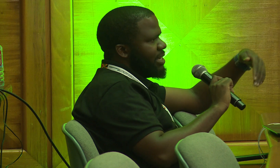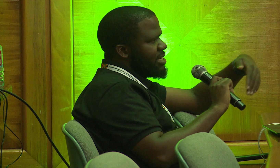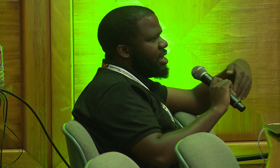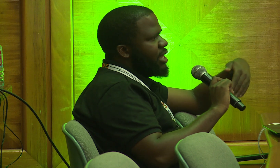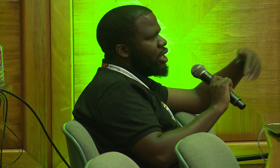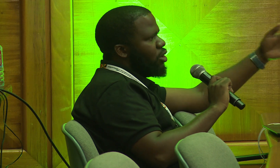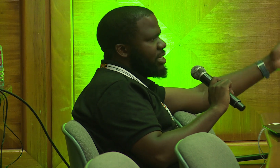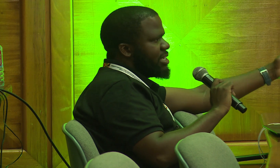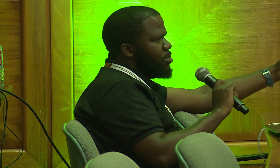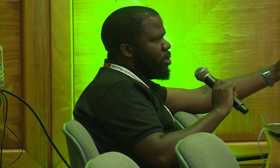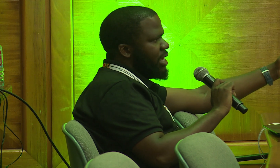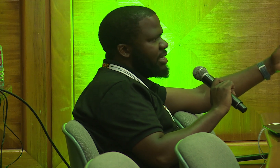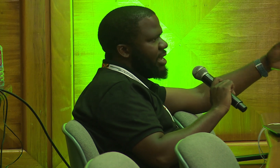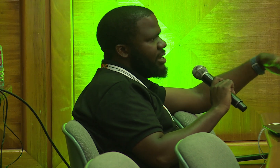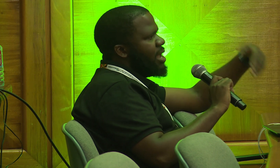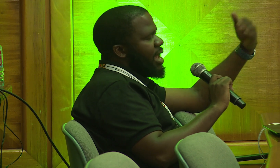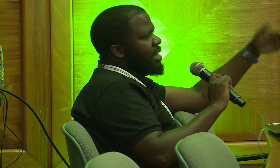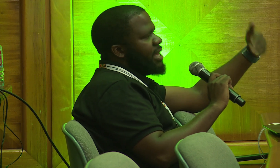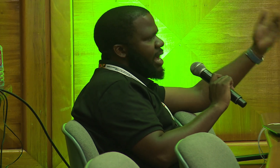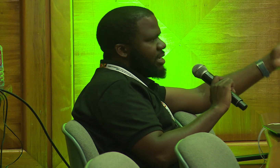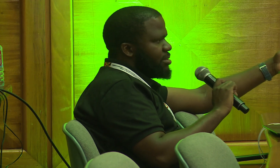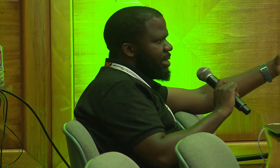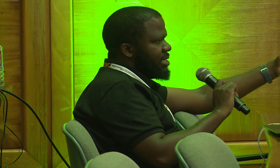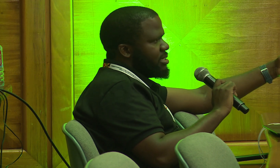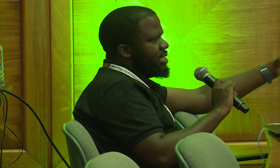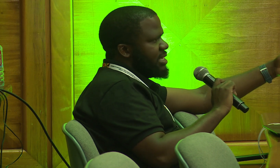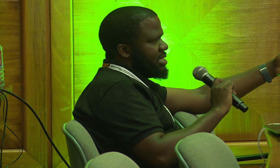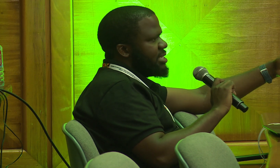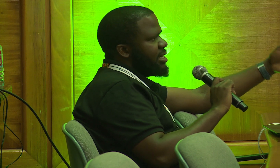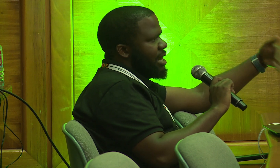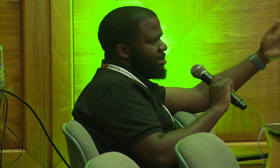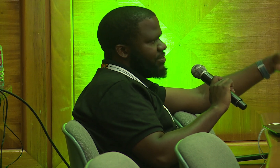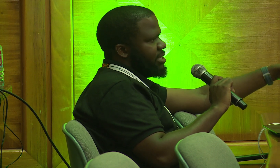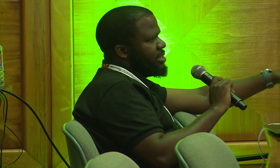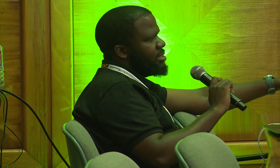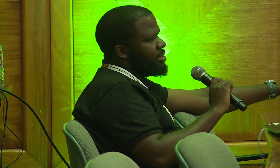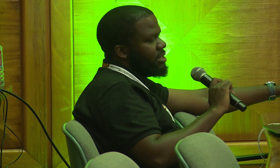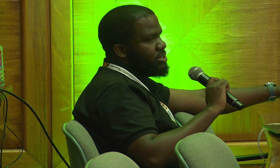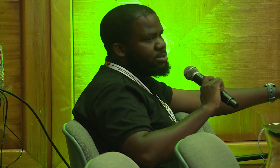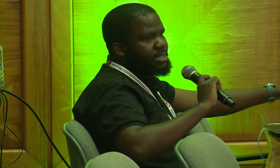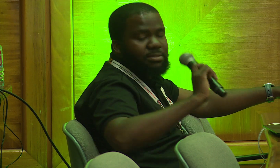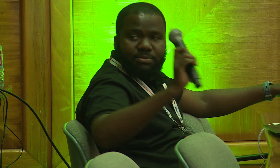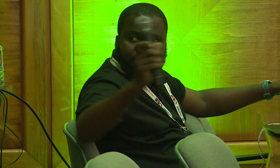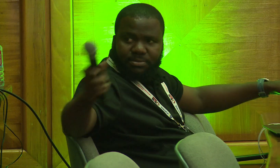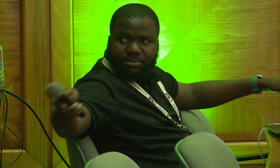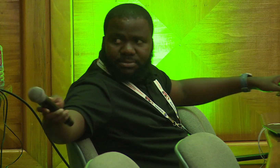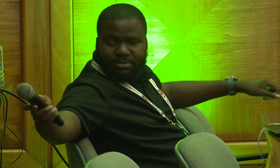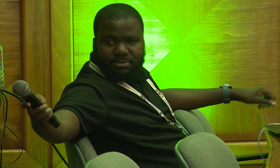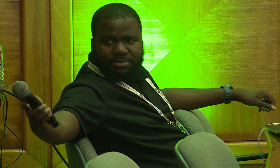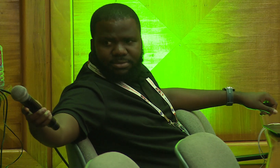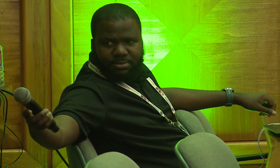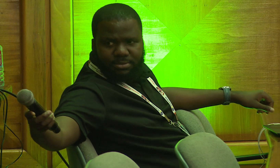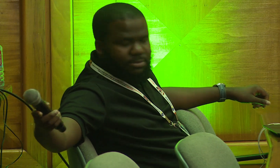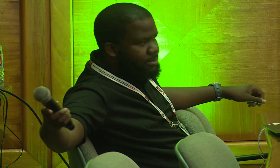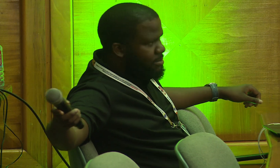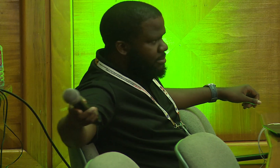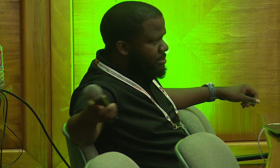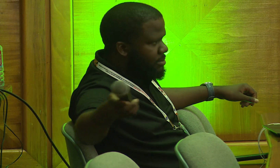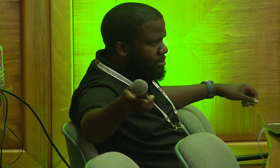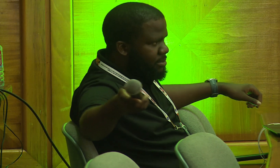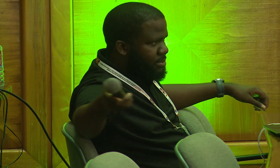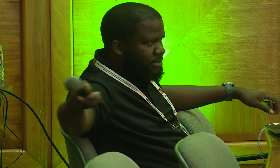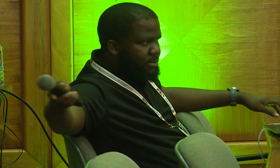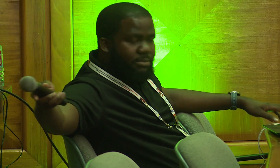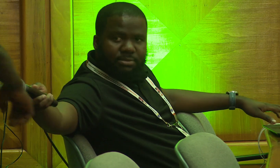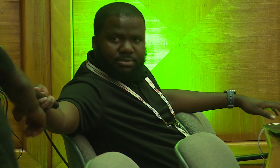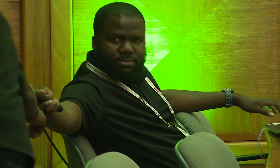to prevent the long-term weight gain and the ultimate diseases that come after that. Thank you so much. Yes. Thank you,